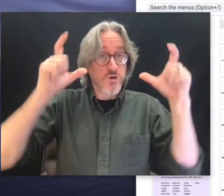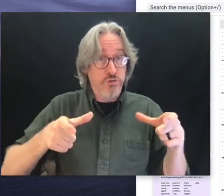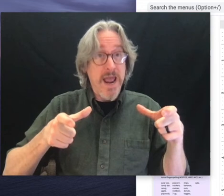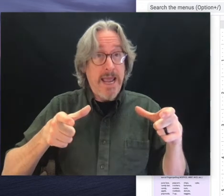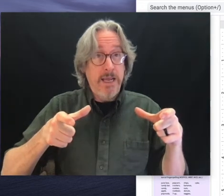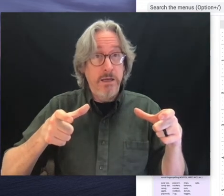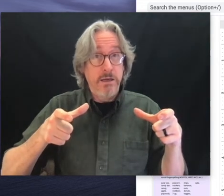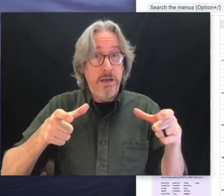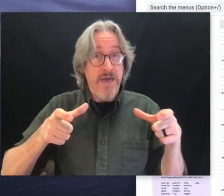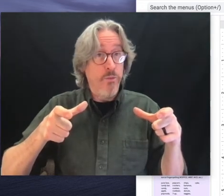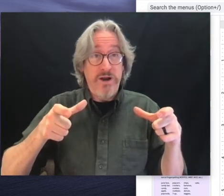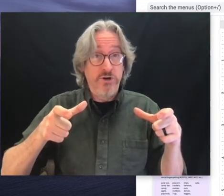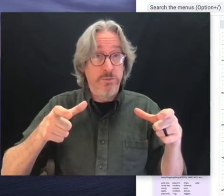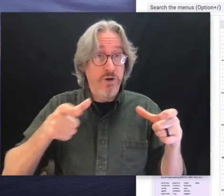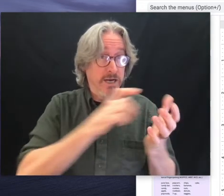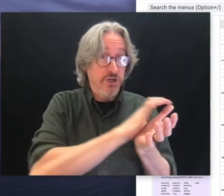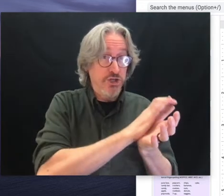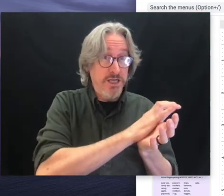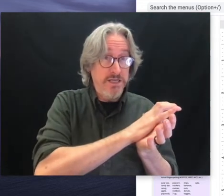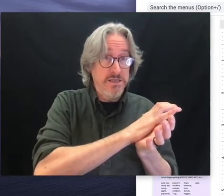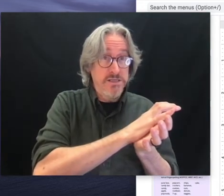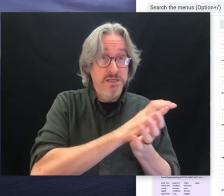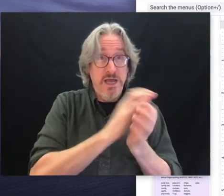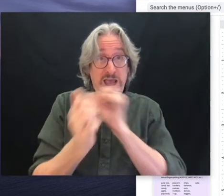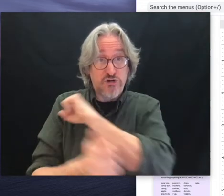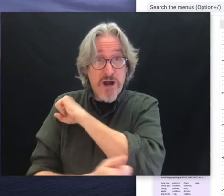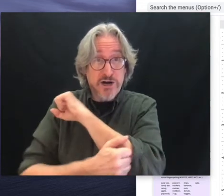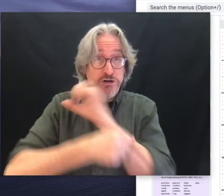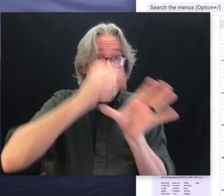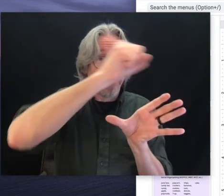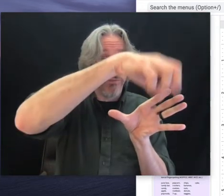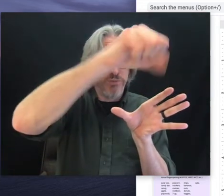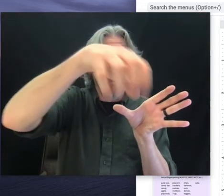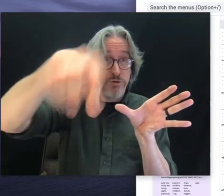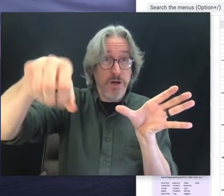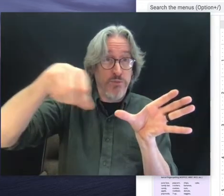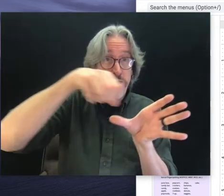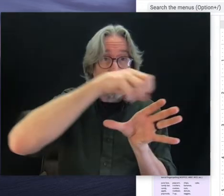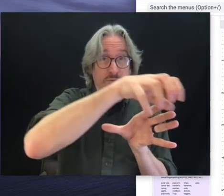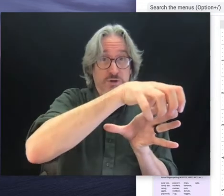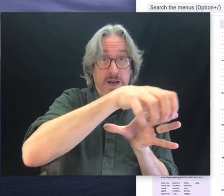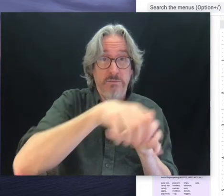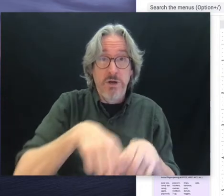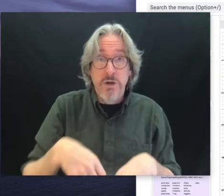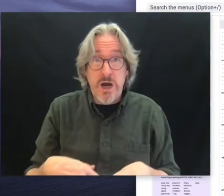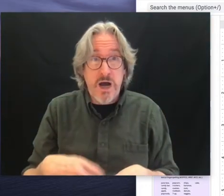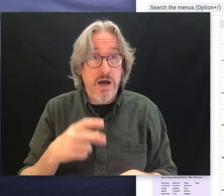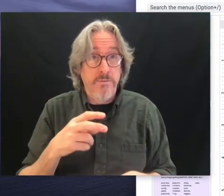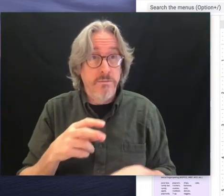remember, tray, and then whatever you're going to put in it, cheese, crackers, boom, boom, boom, and put it around the tray.